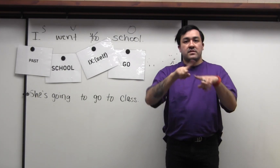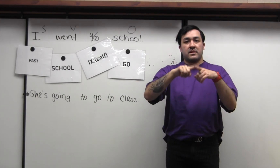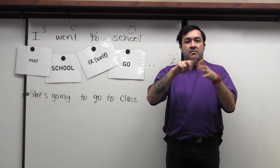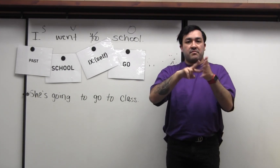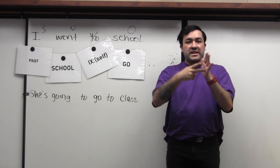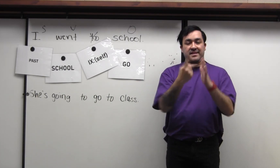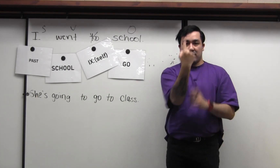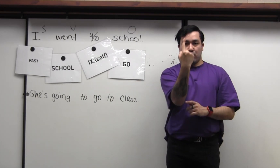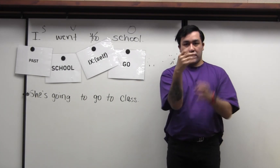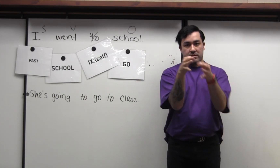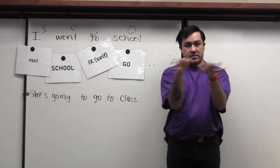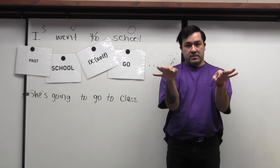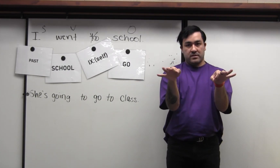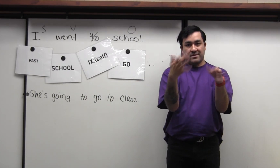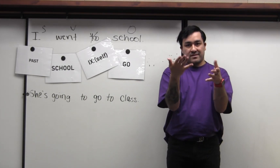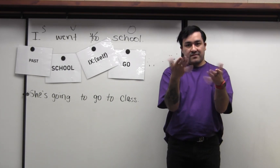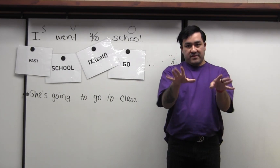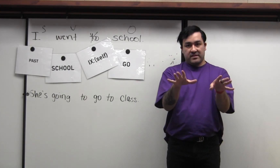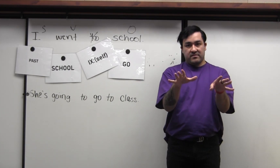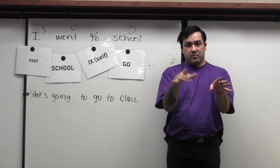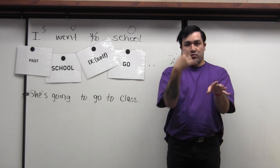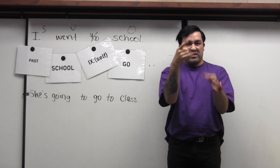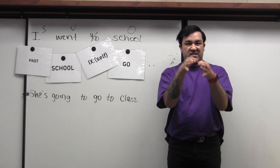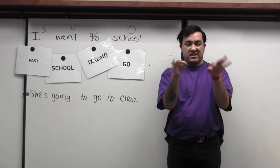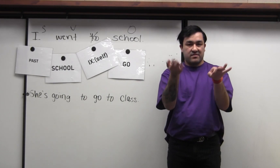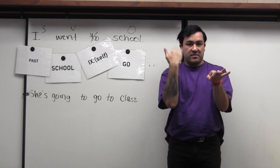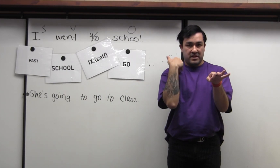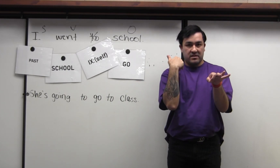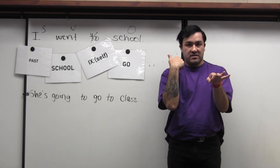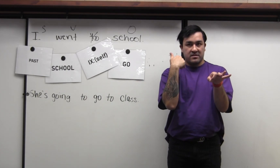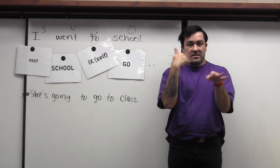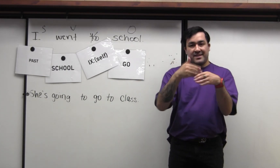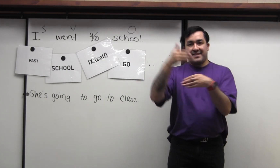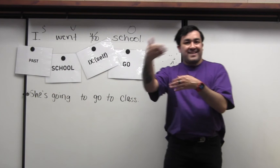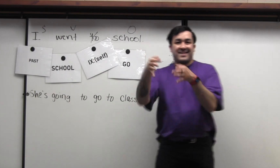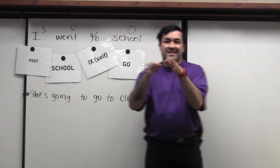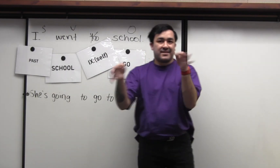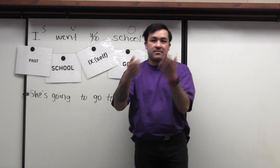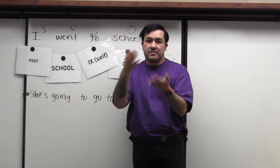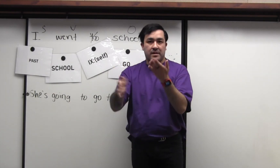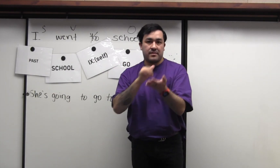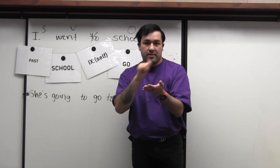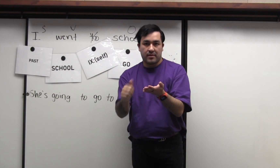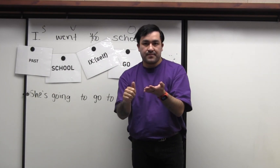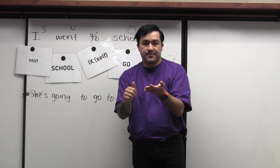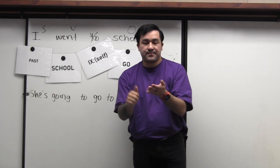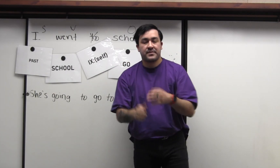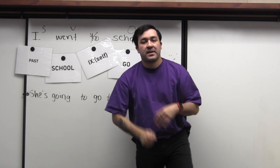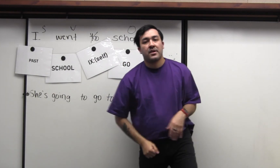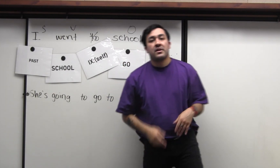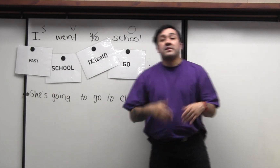sign finish once, it only means one time, one sentence. So then the next sentence, you would have to set up time